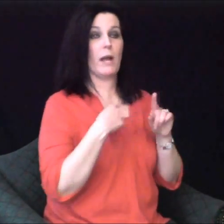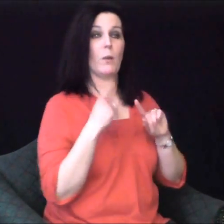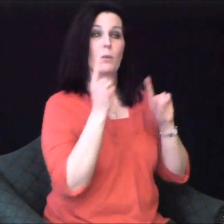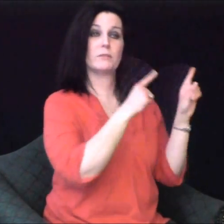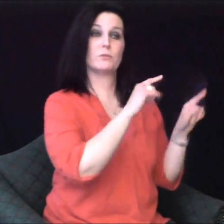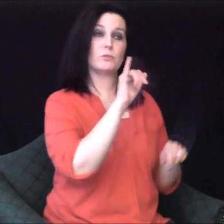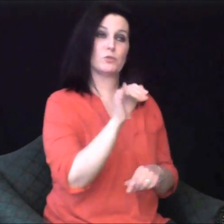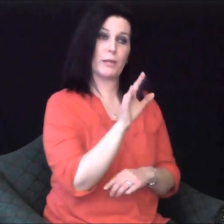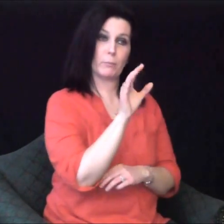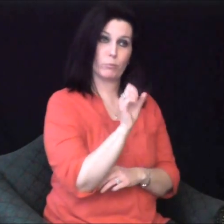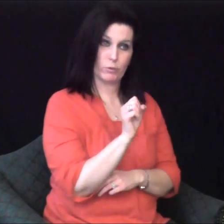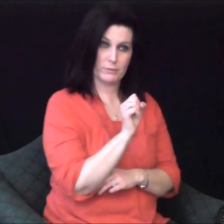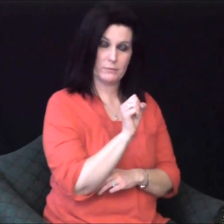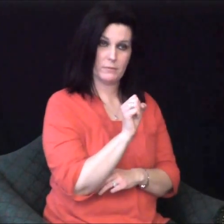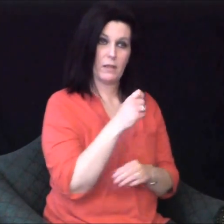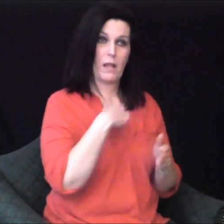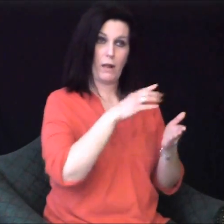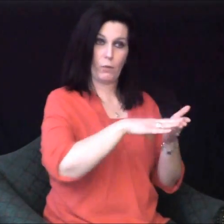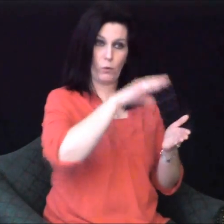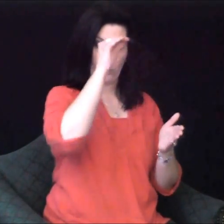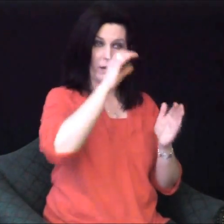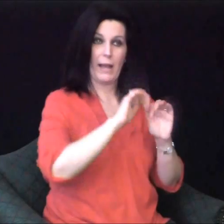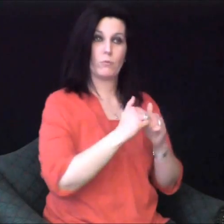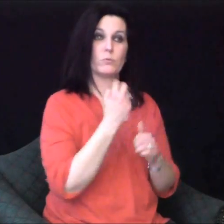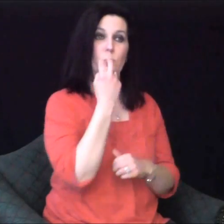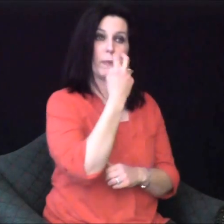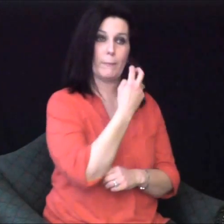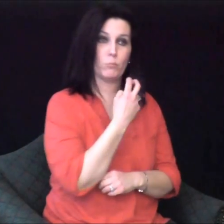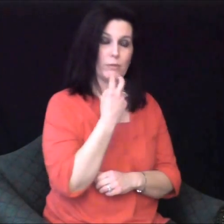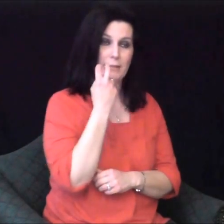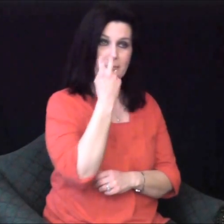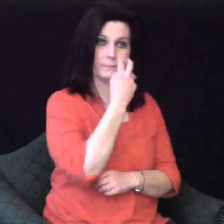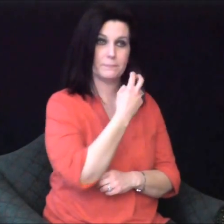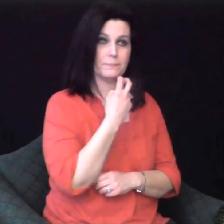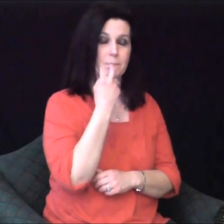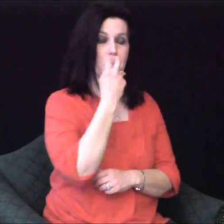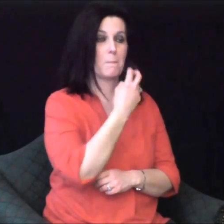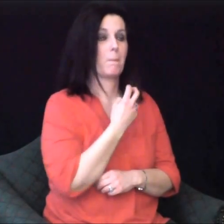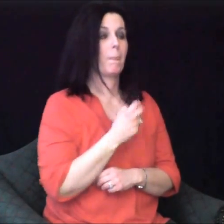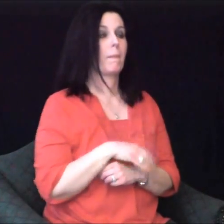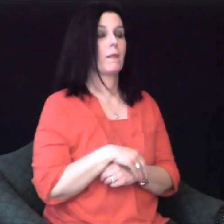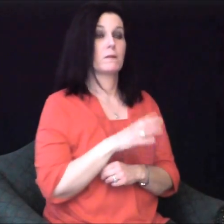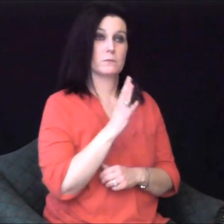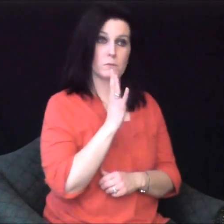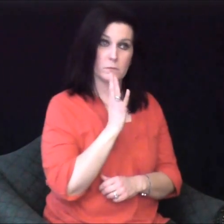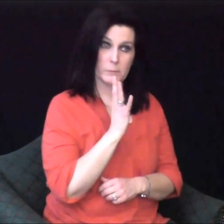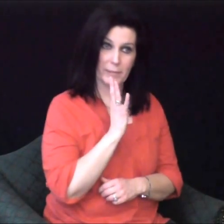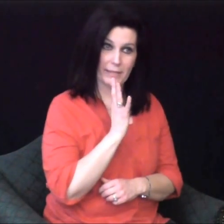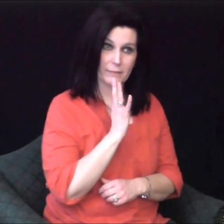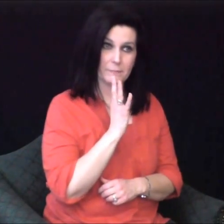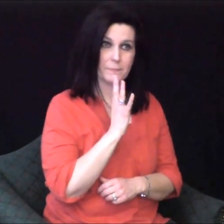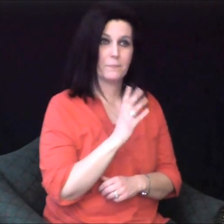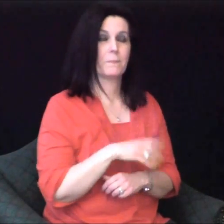On the days that I went to Jane Brooks School, I learned how to lip read and talk.